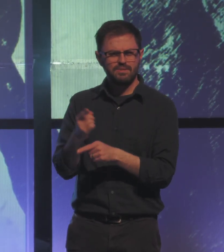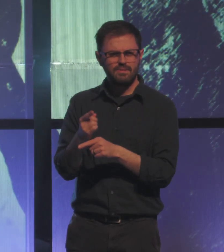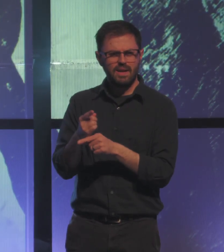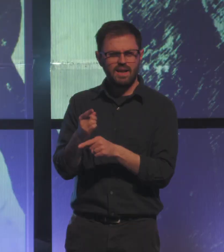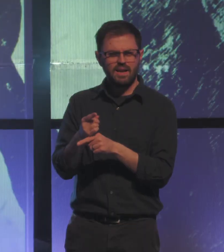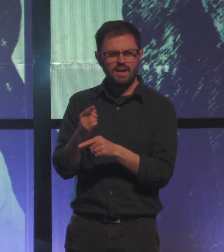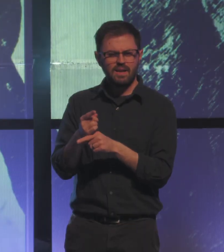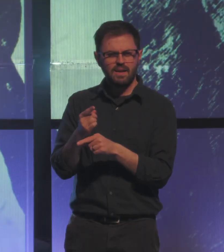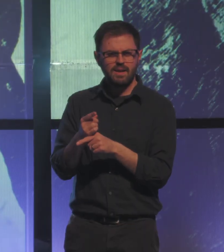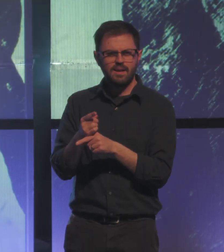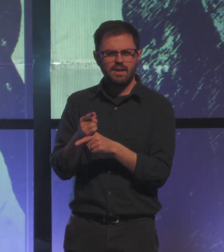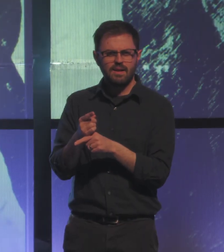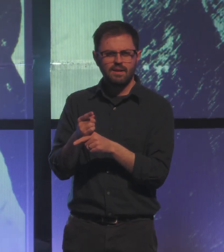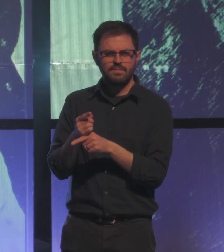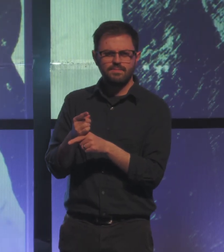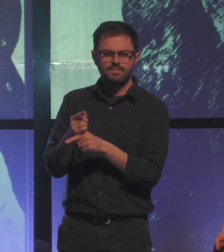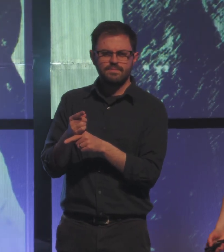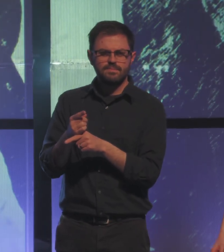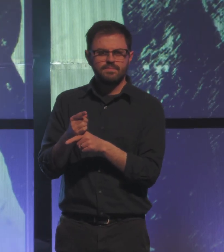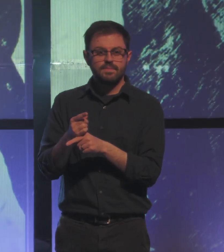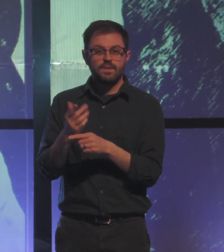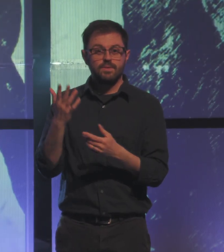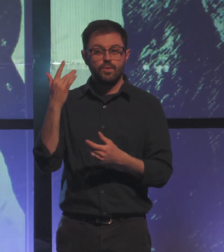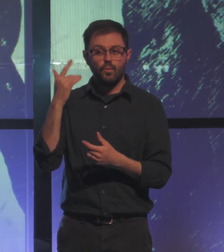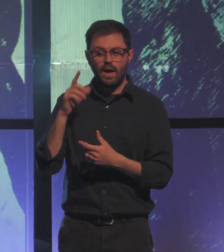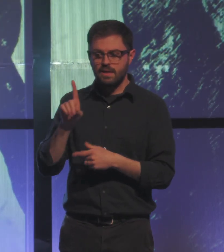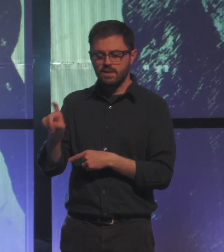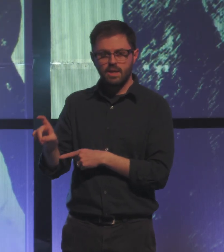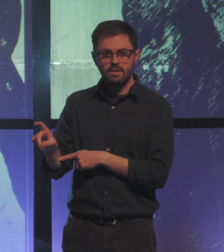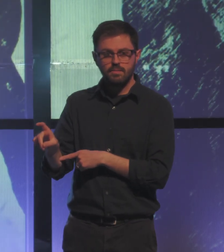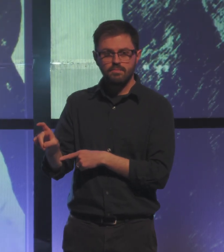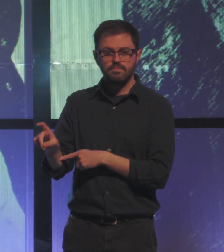to do for him? So why ask?